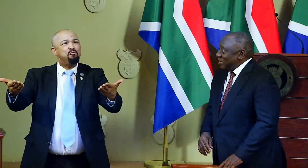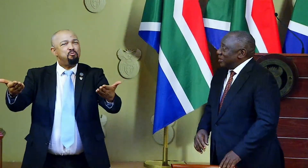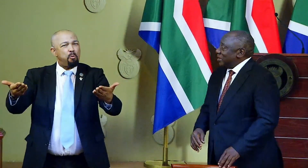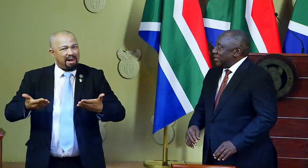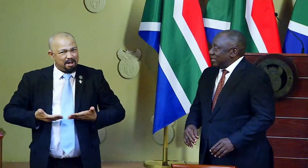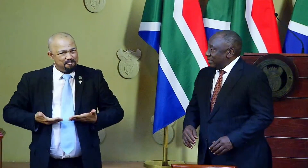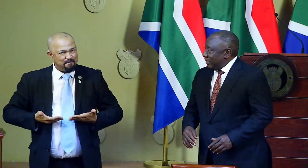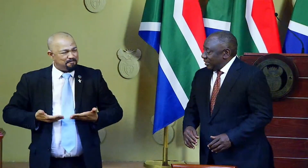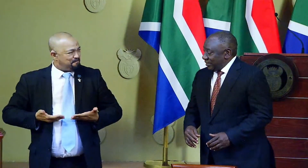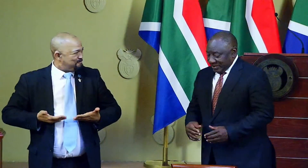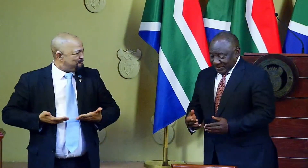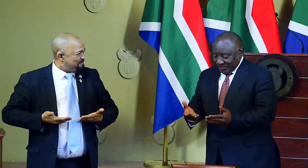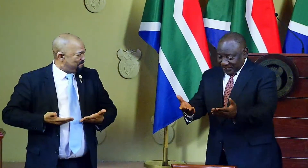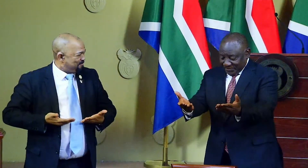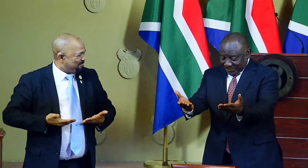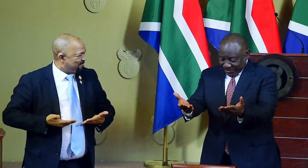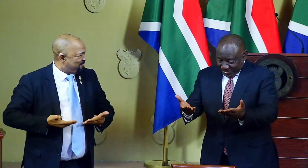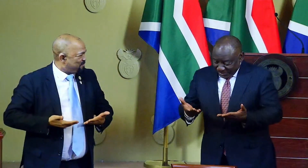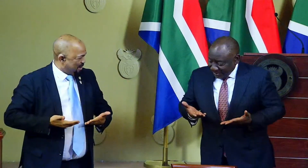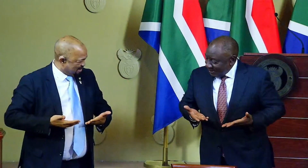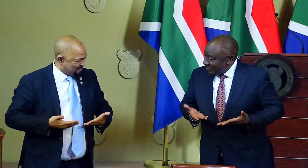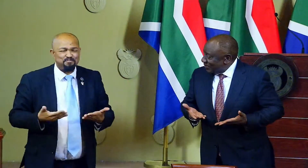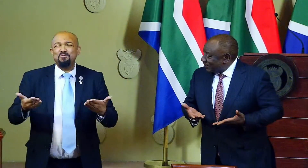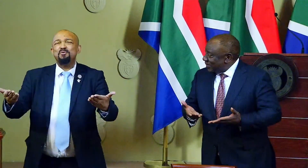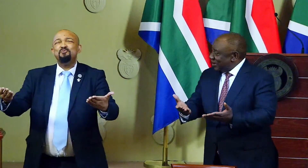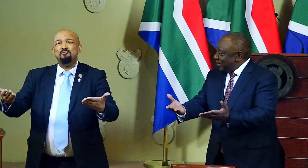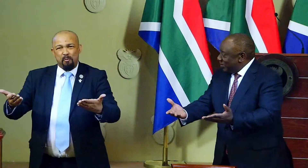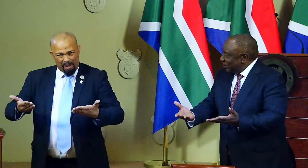Good. Welcome.